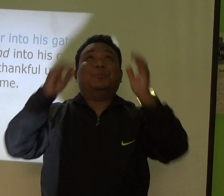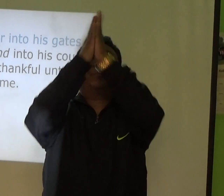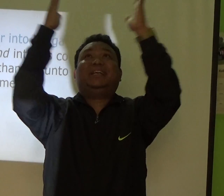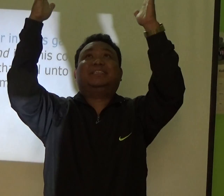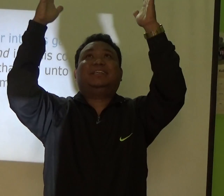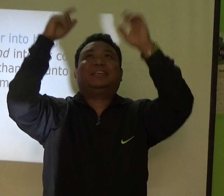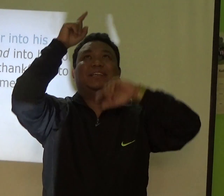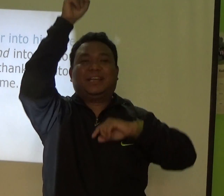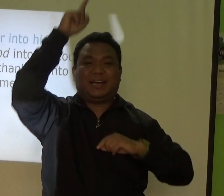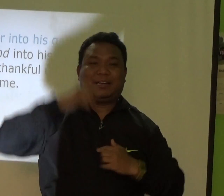Praise you, God.